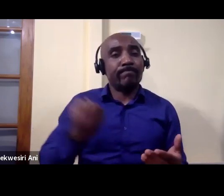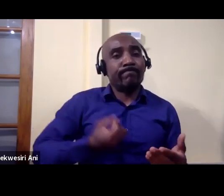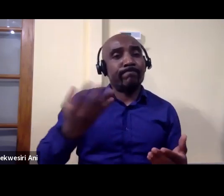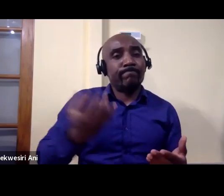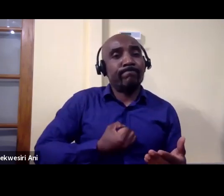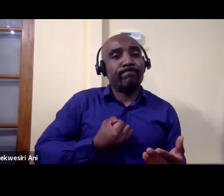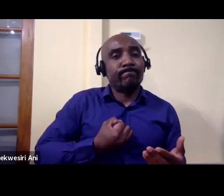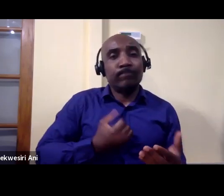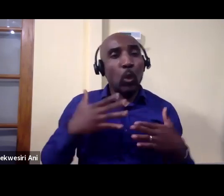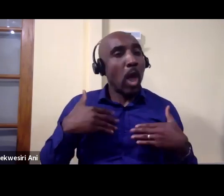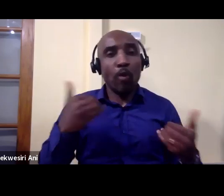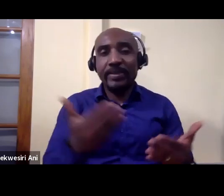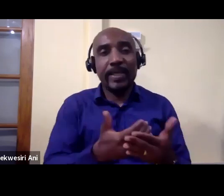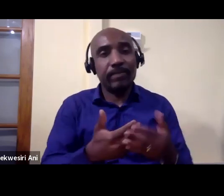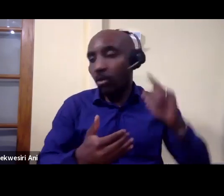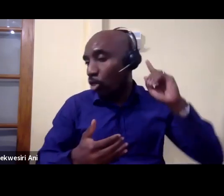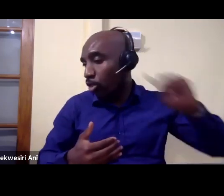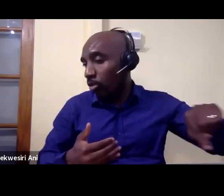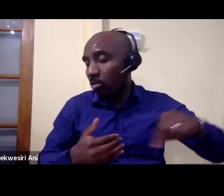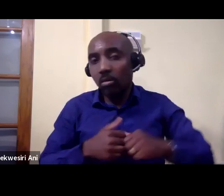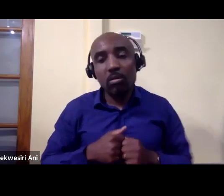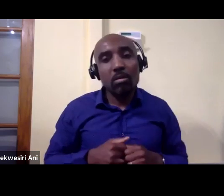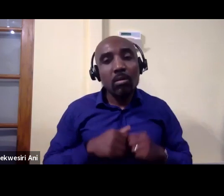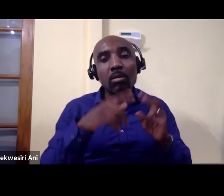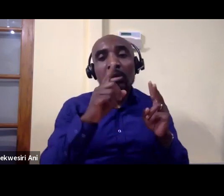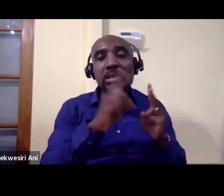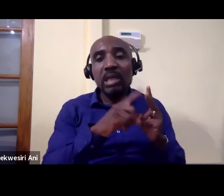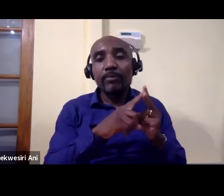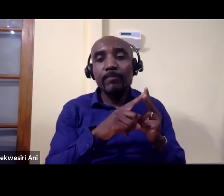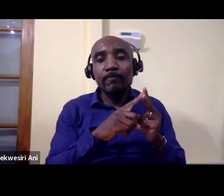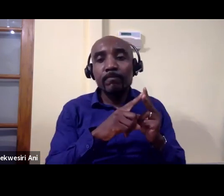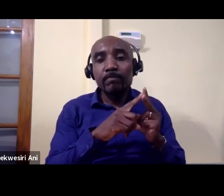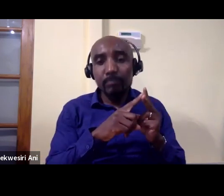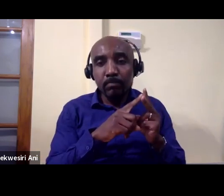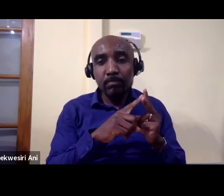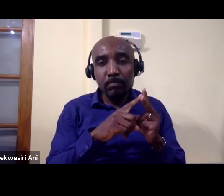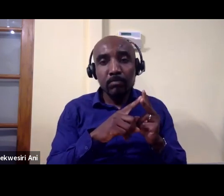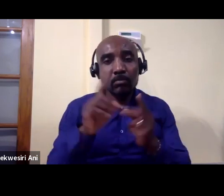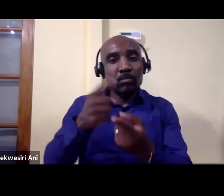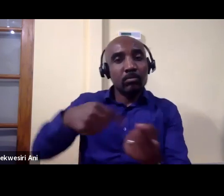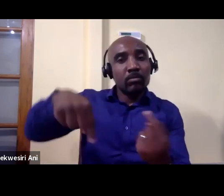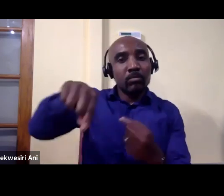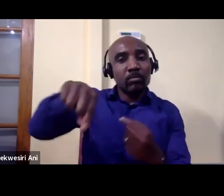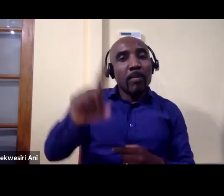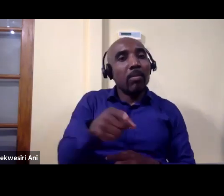profits. Secondly, because people are also, many people in that position are also in